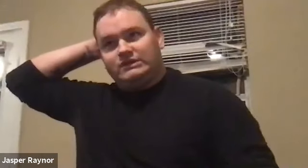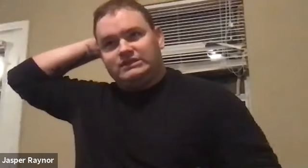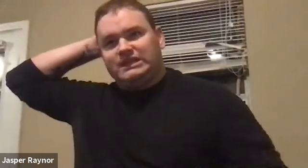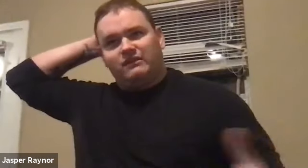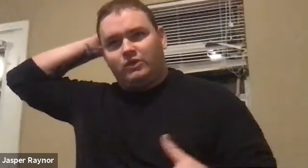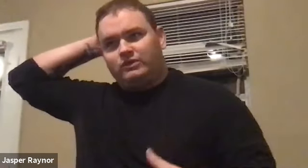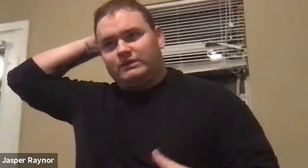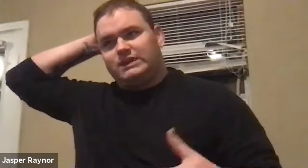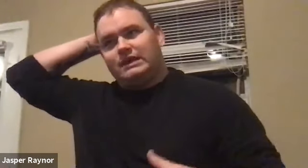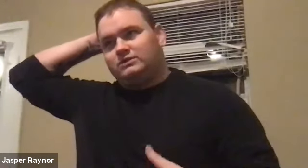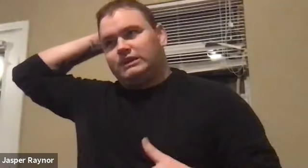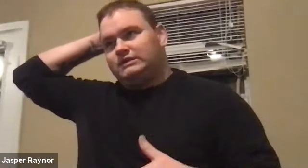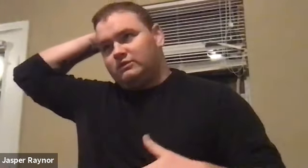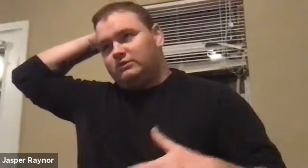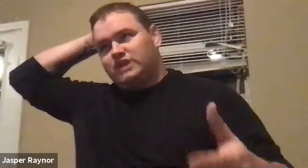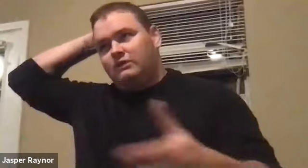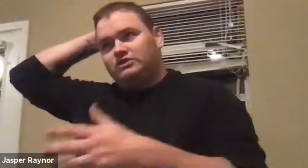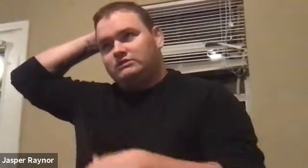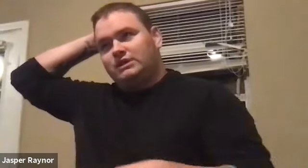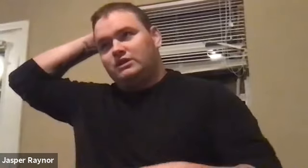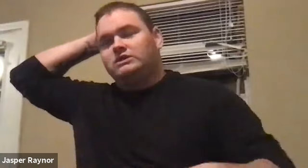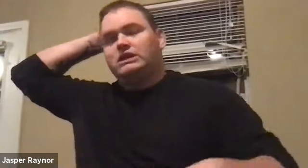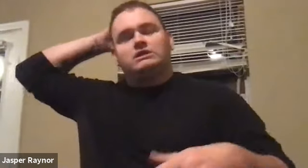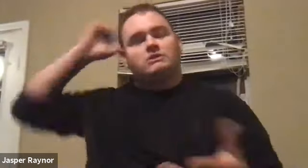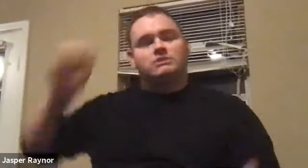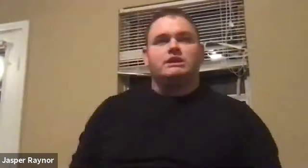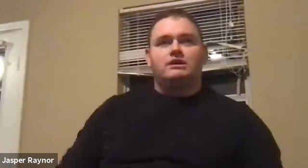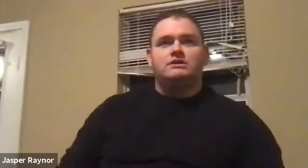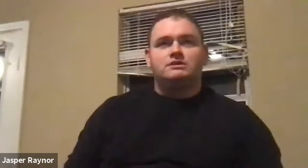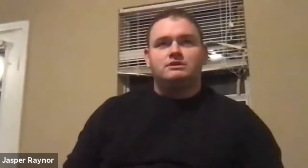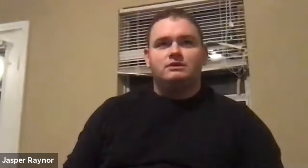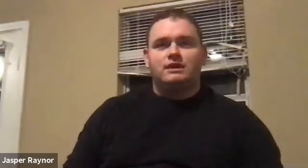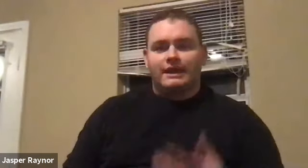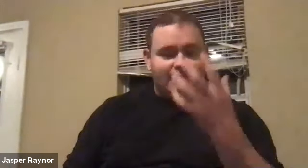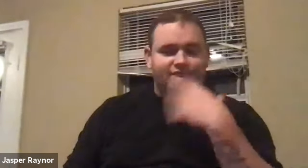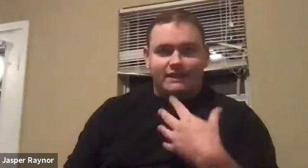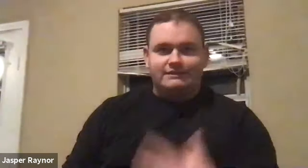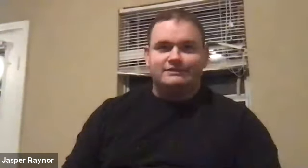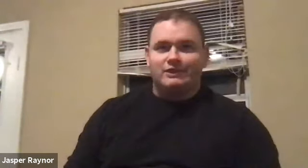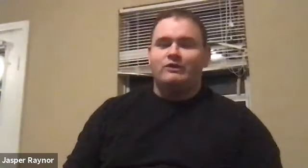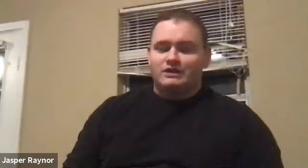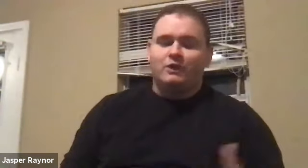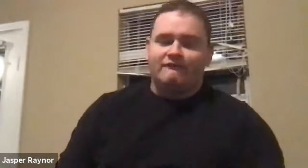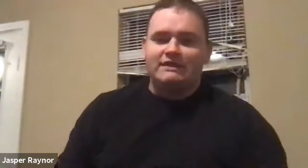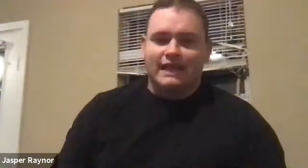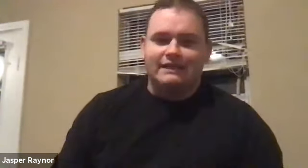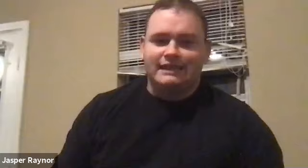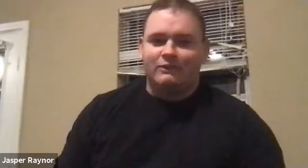just got off work, and I was hot and sweaty, so I went to shower and change my clothes. So I'm just sitting there listening to her, and I got that face, that face guys get when